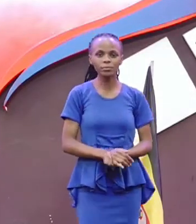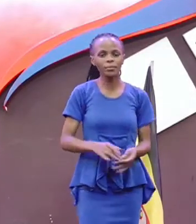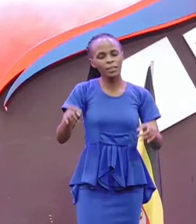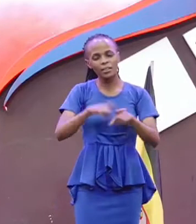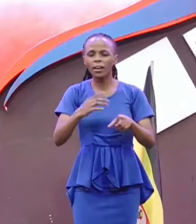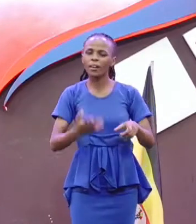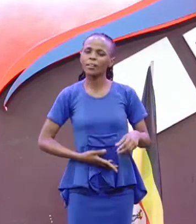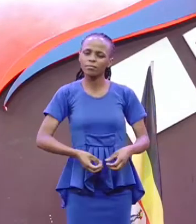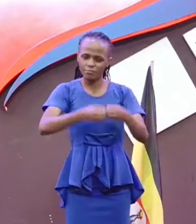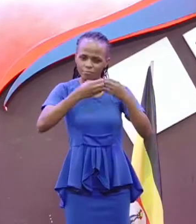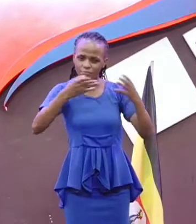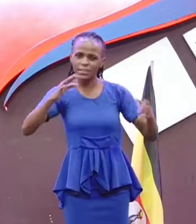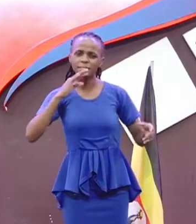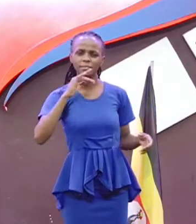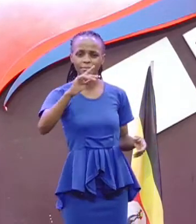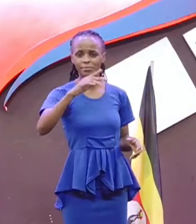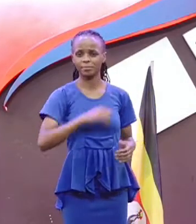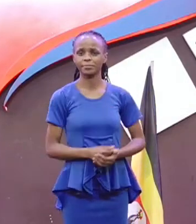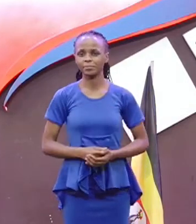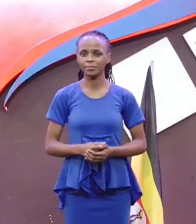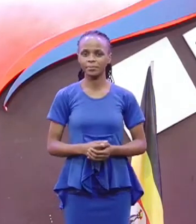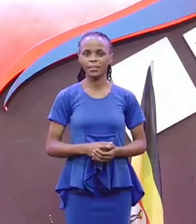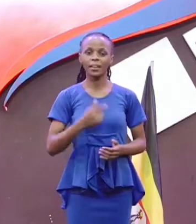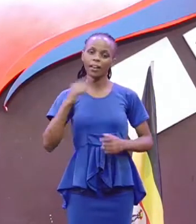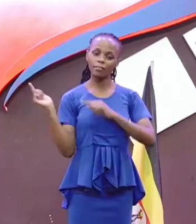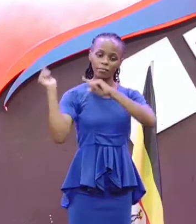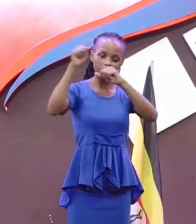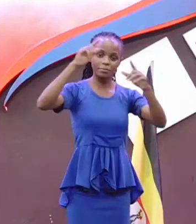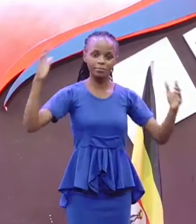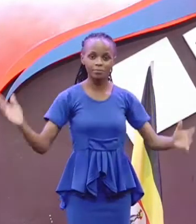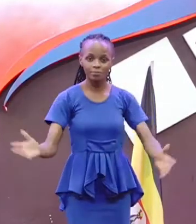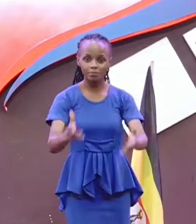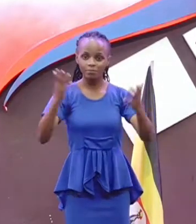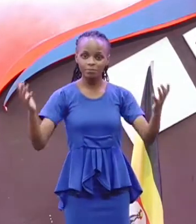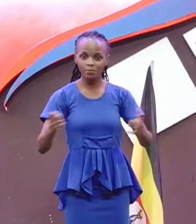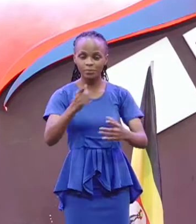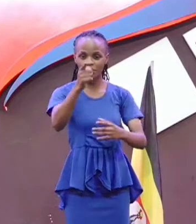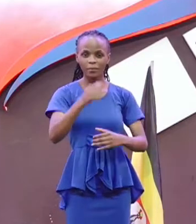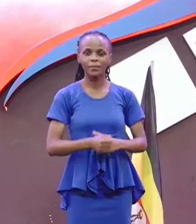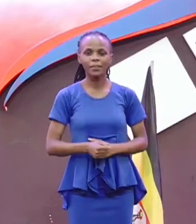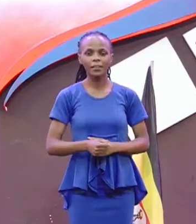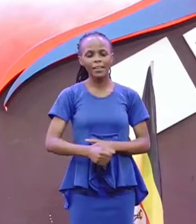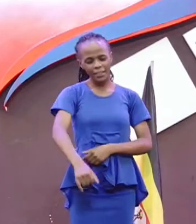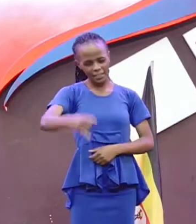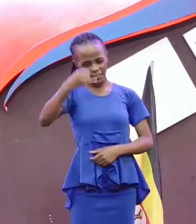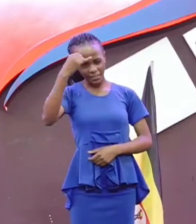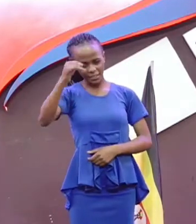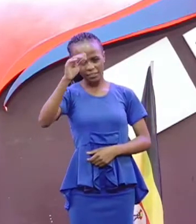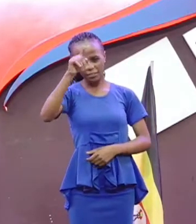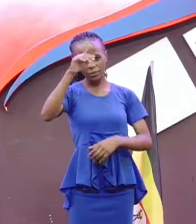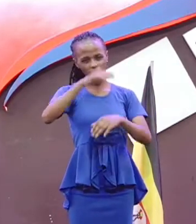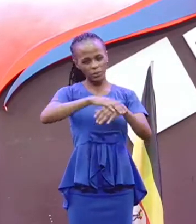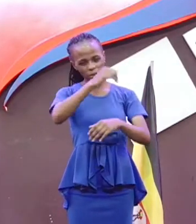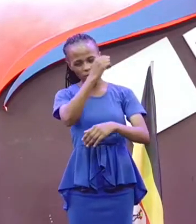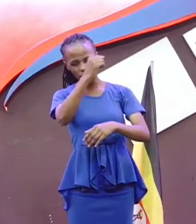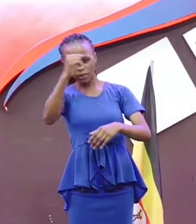nabingi ebyokwogera. I have a lot to speak. Nze kuzaamu maanyi. I've come to encourage you. Tibobanga oli ku ludda lwa Ibrahimu. That